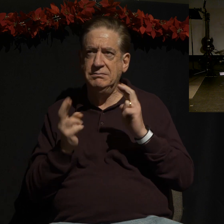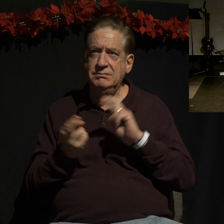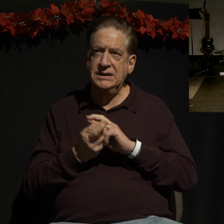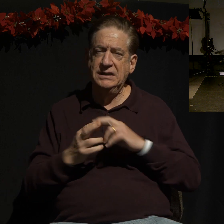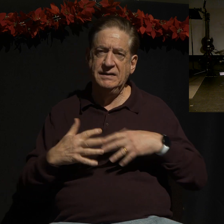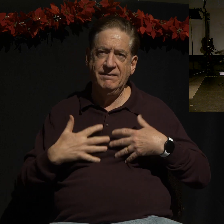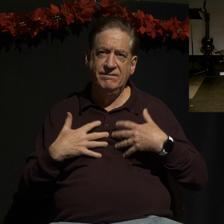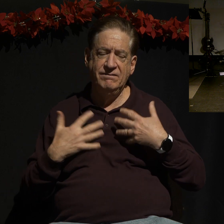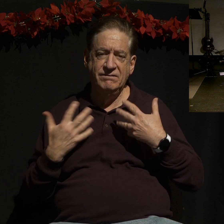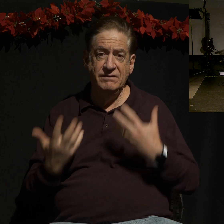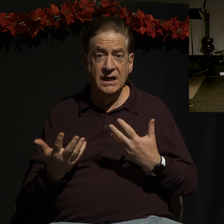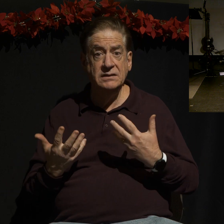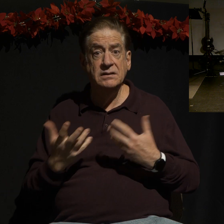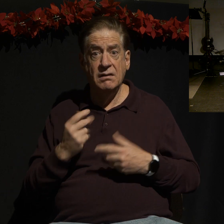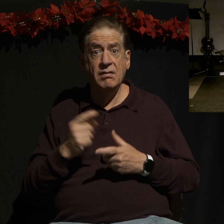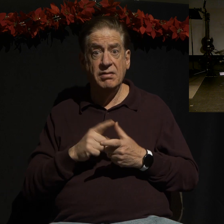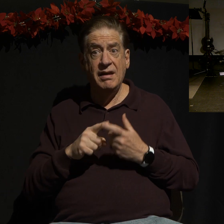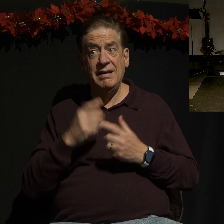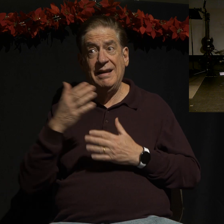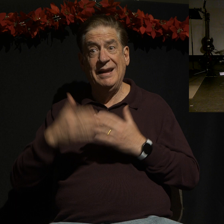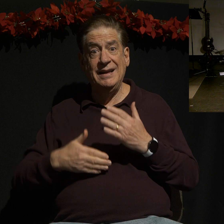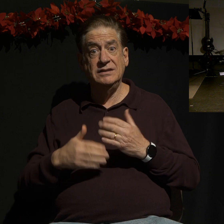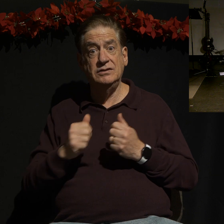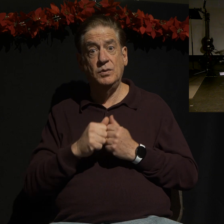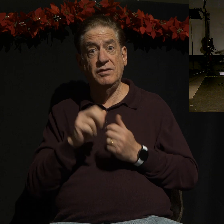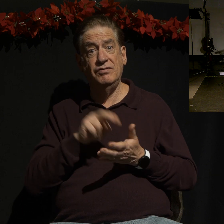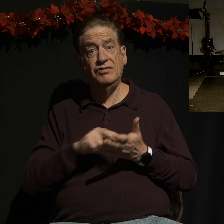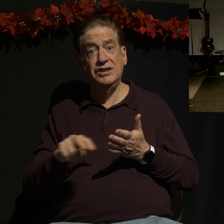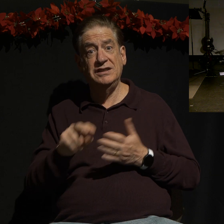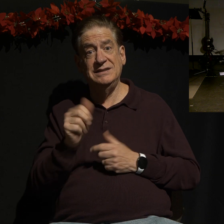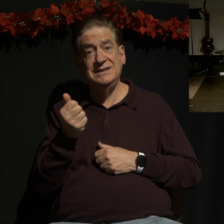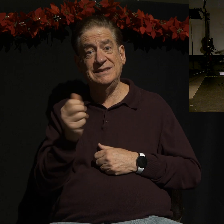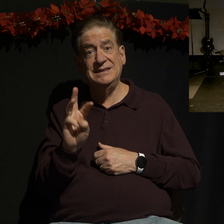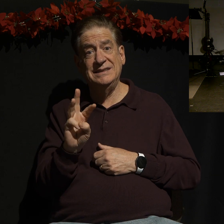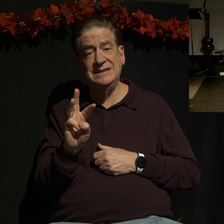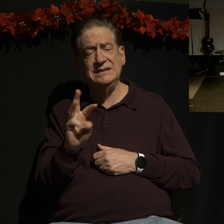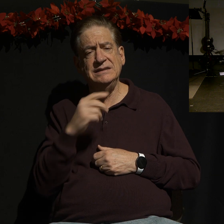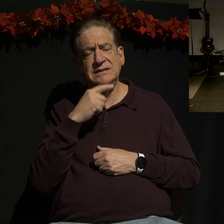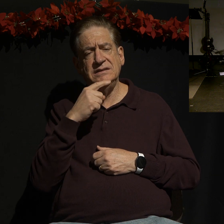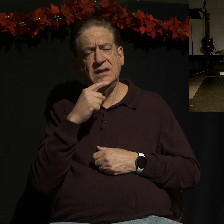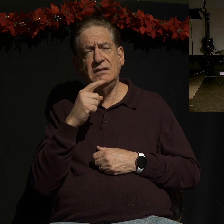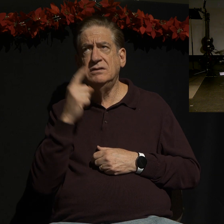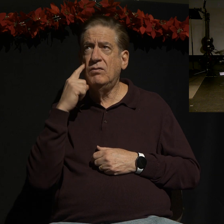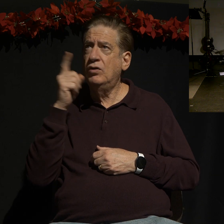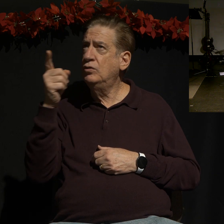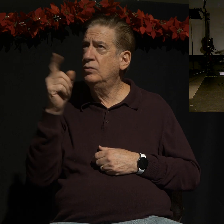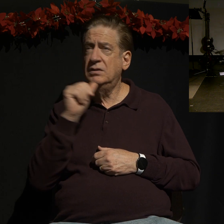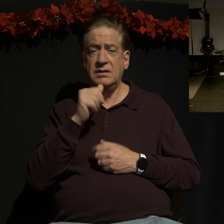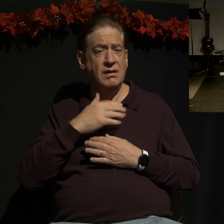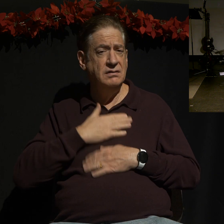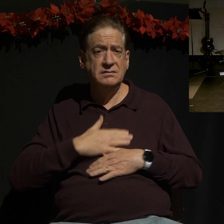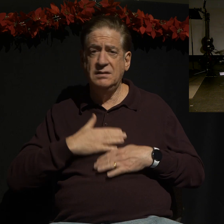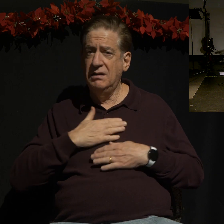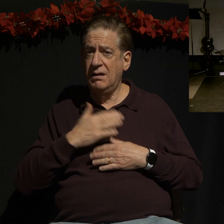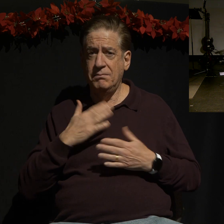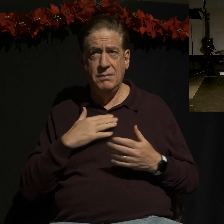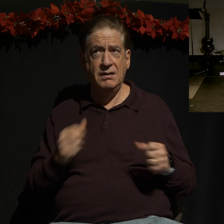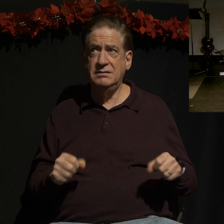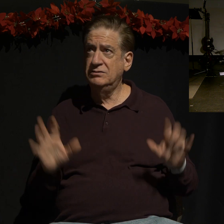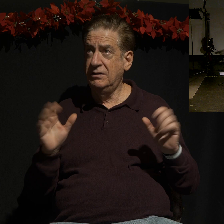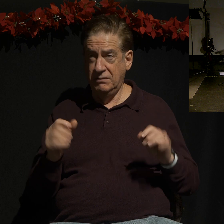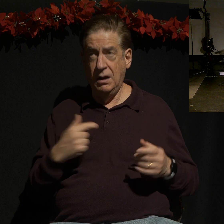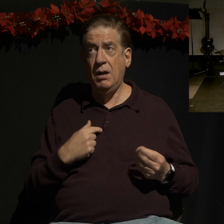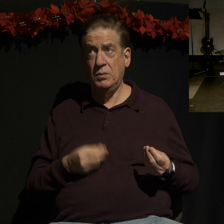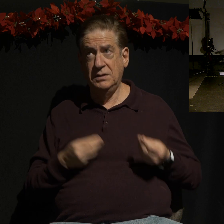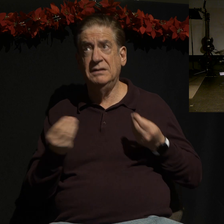repentance. And he ends it with this in verse 16. He says, "For you will not delight in sacrifice, or I would